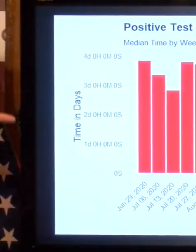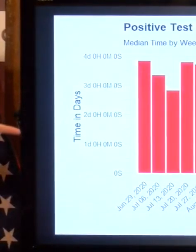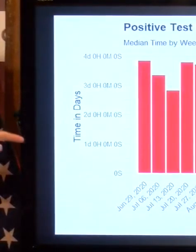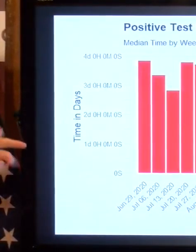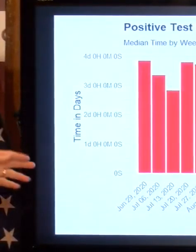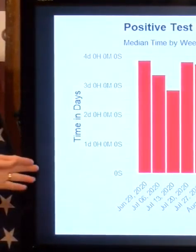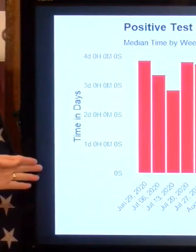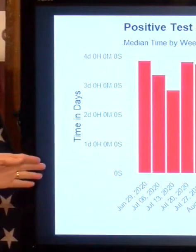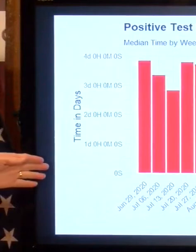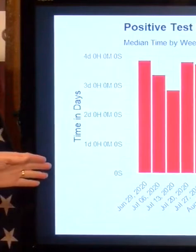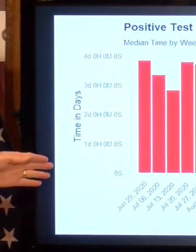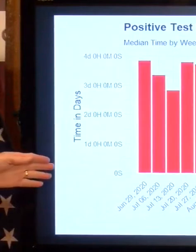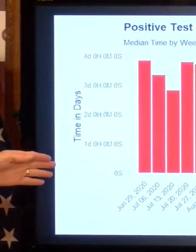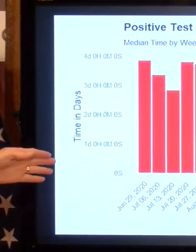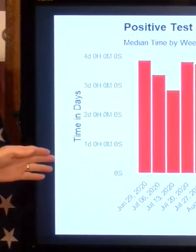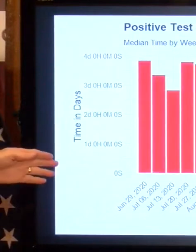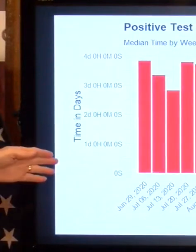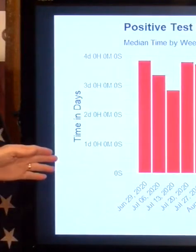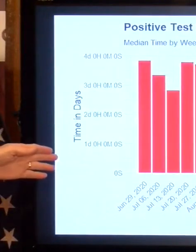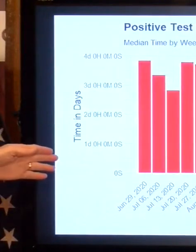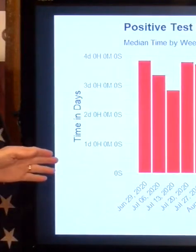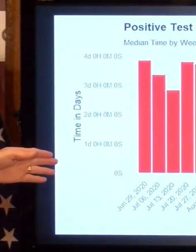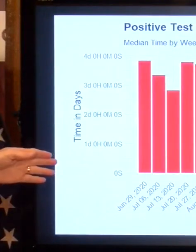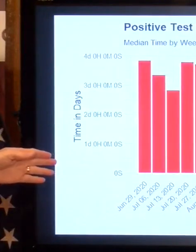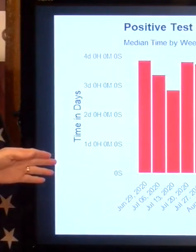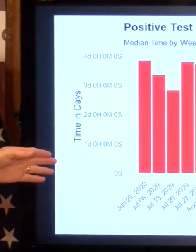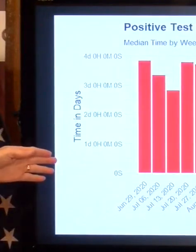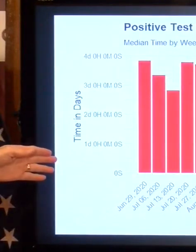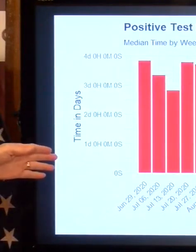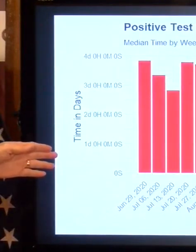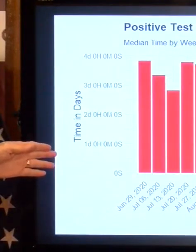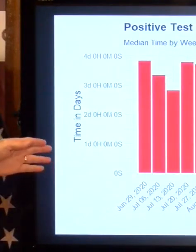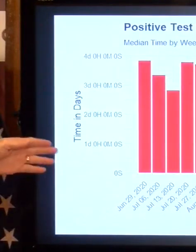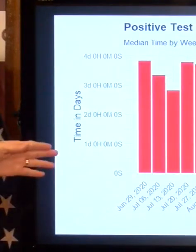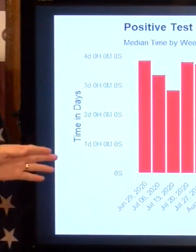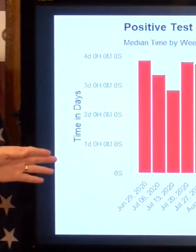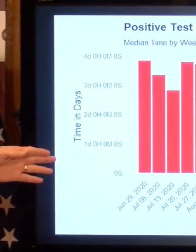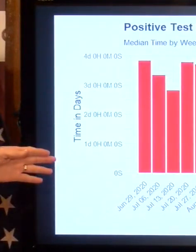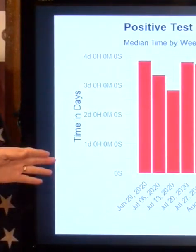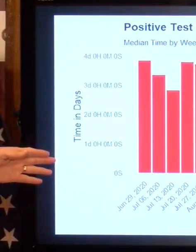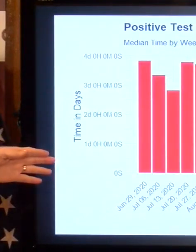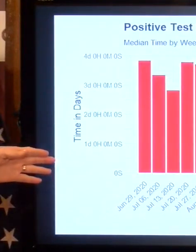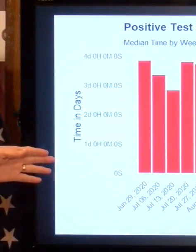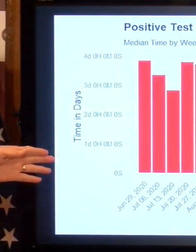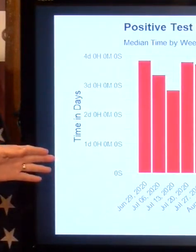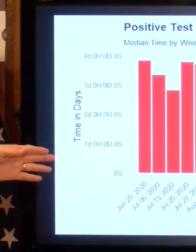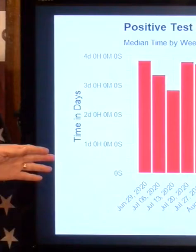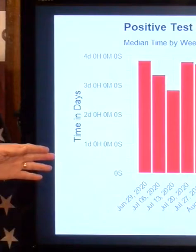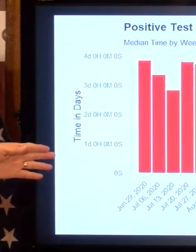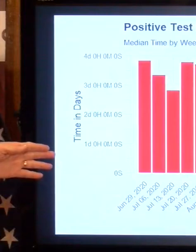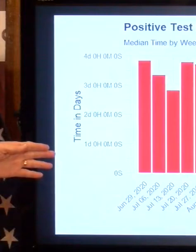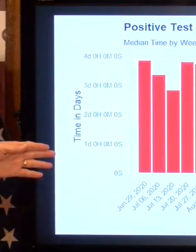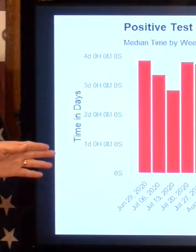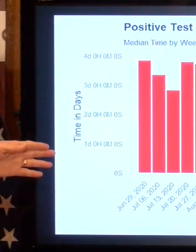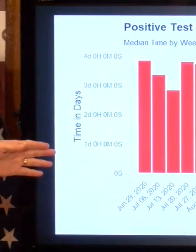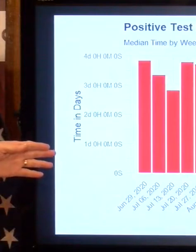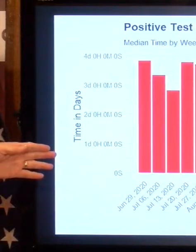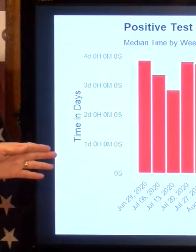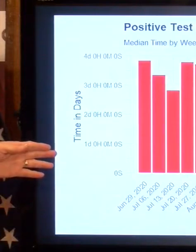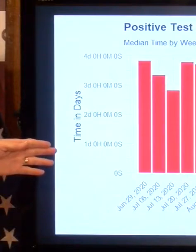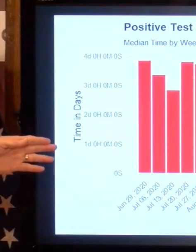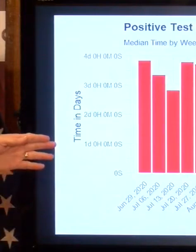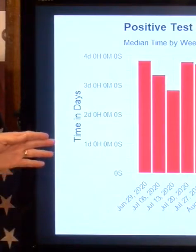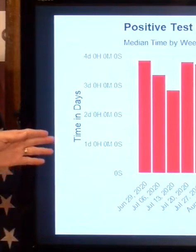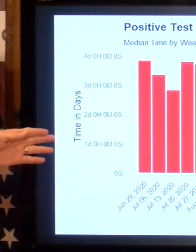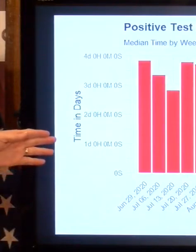made progress on that in August, and of course our cases dropped, if I remember right, during that time. And